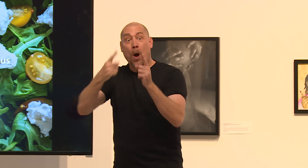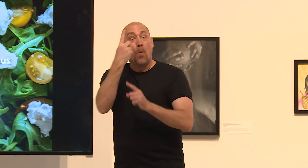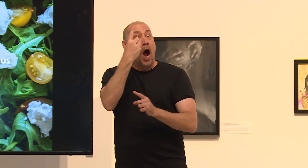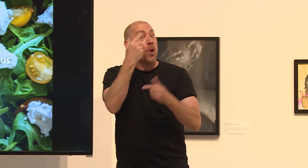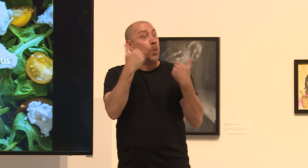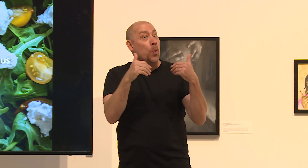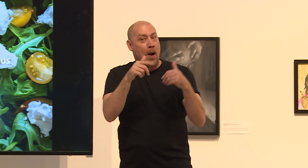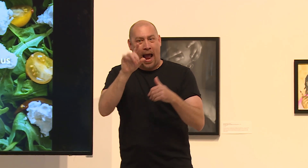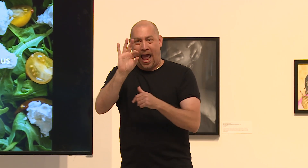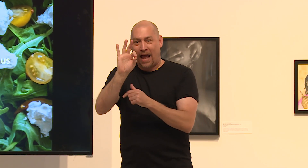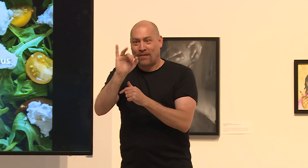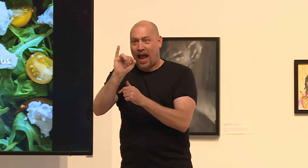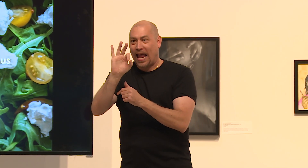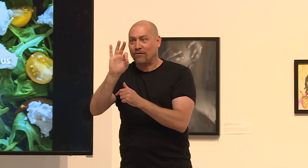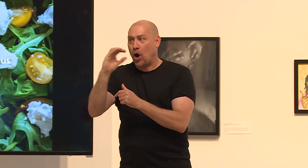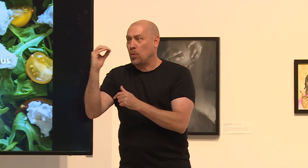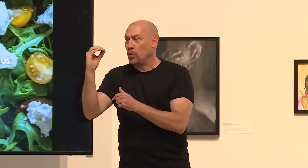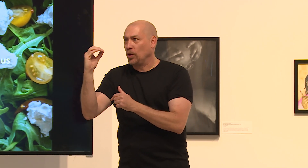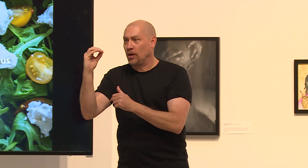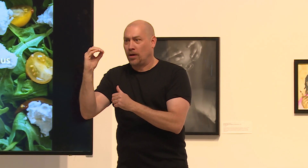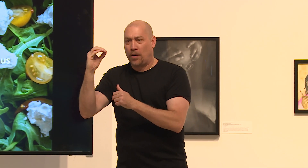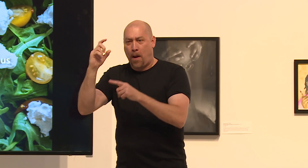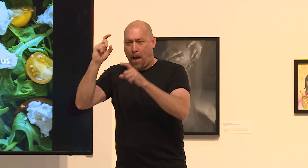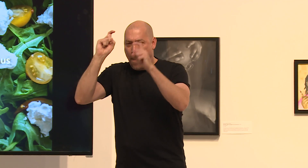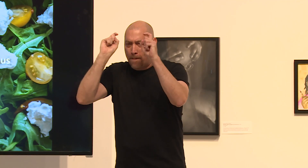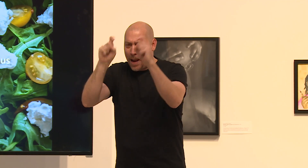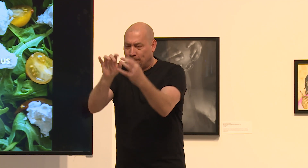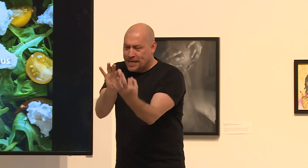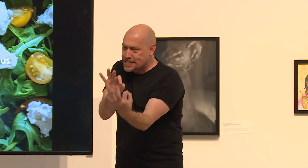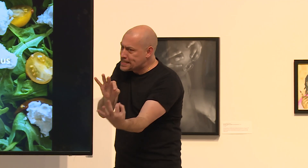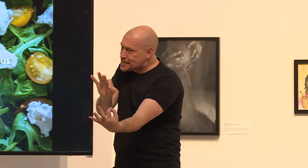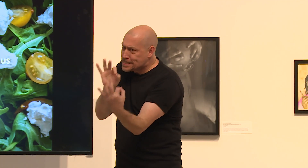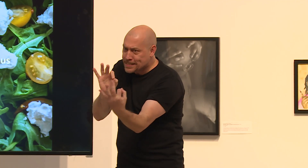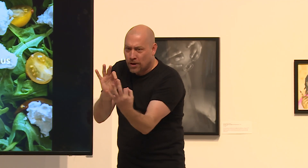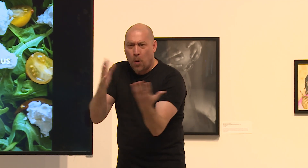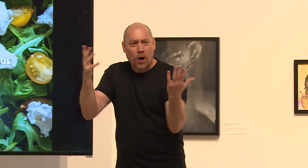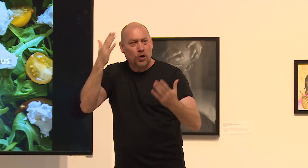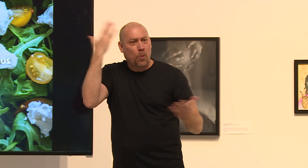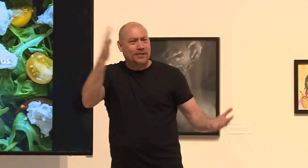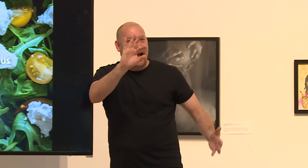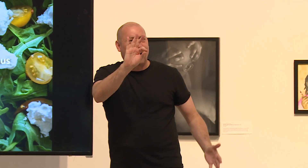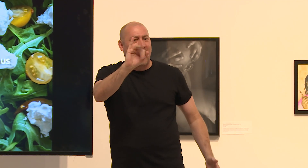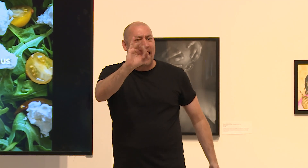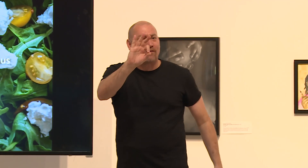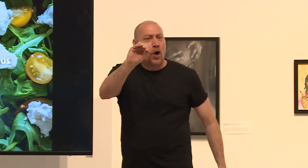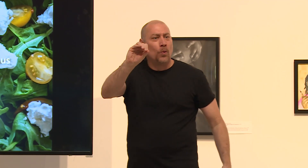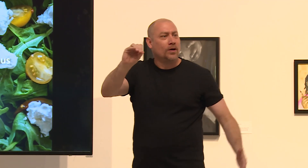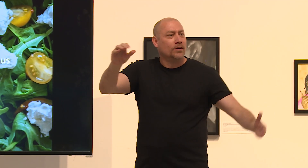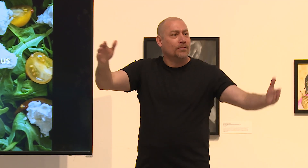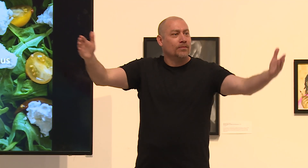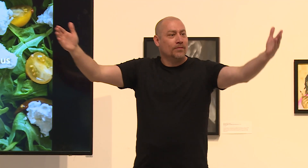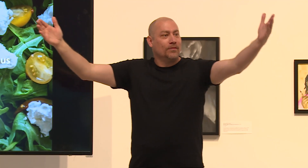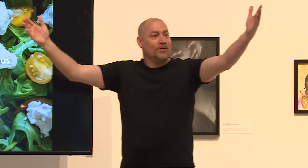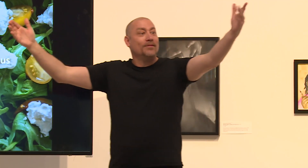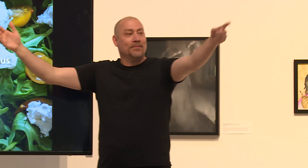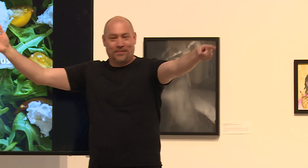if you buy in bulk, it's cheaper, right? But we need to think about the